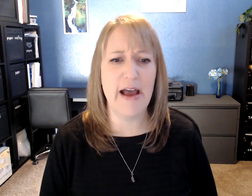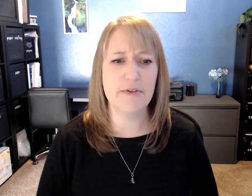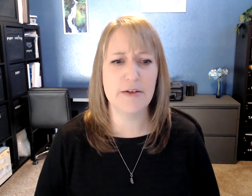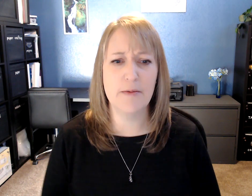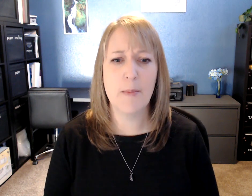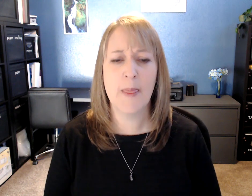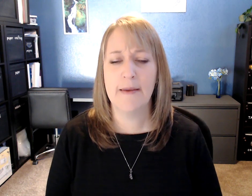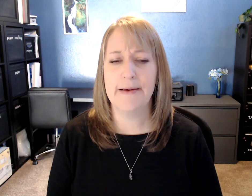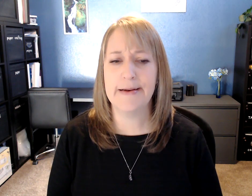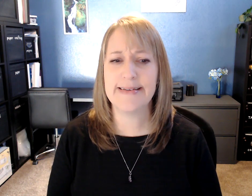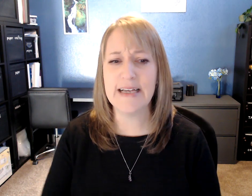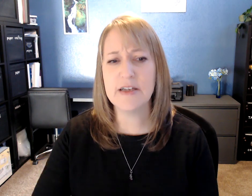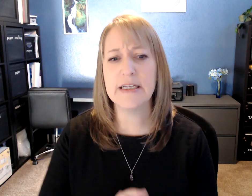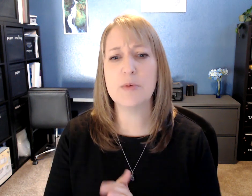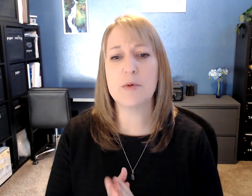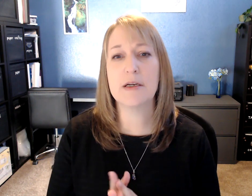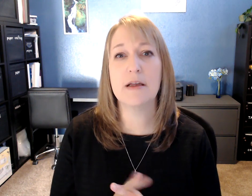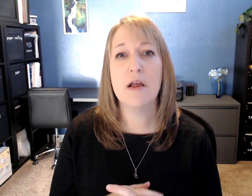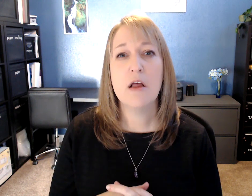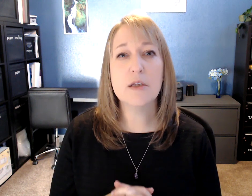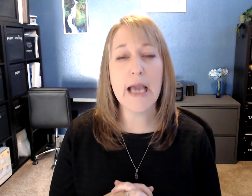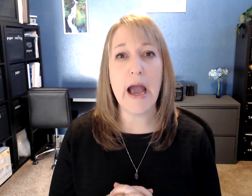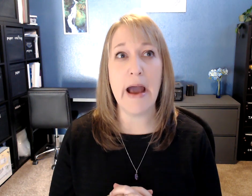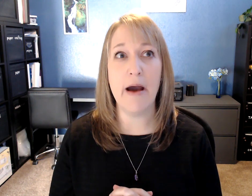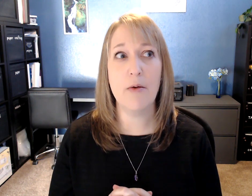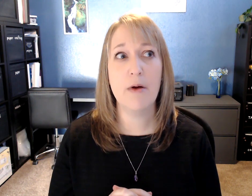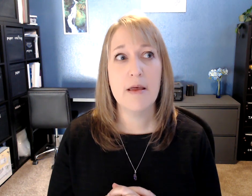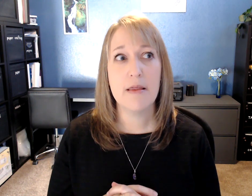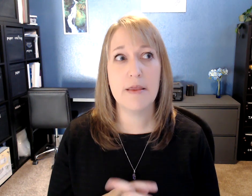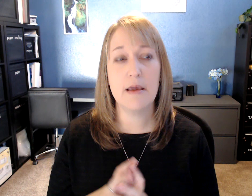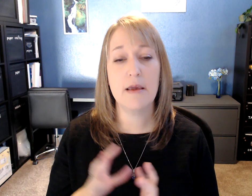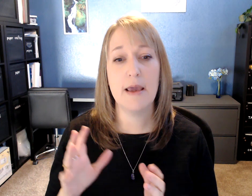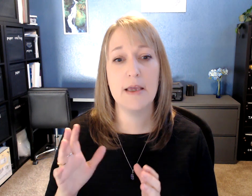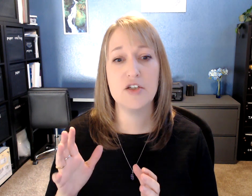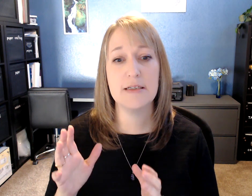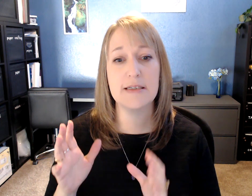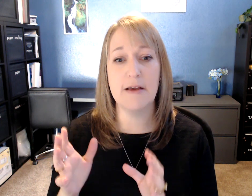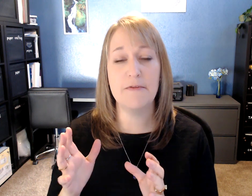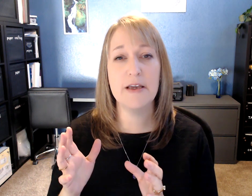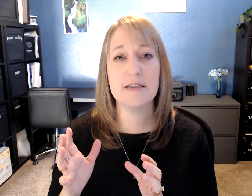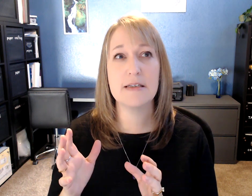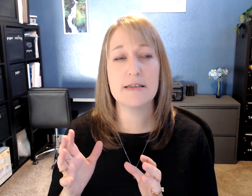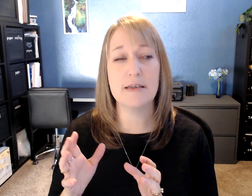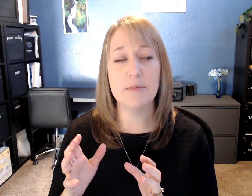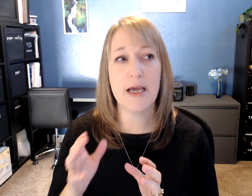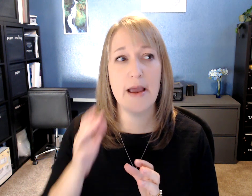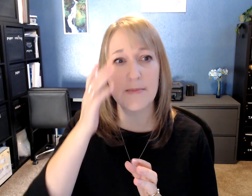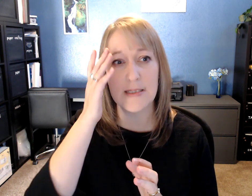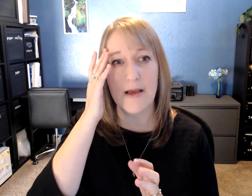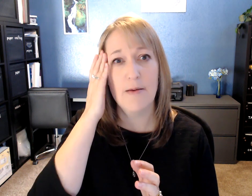5 little signs on here, but we're going to look at how the agent suffix sometimes